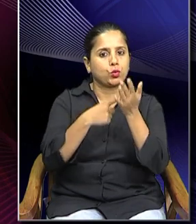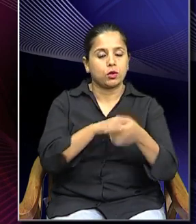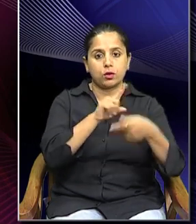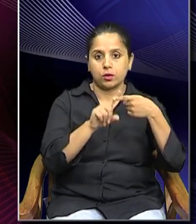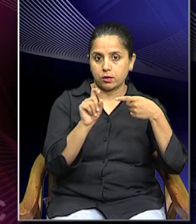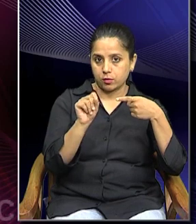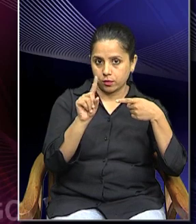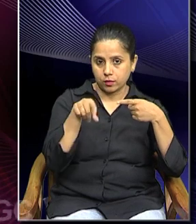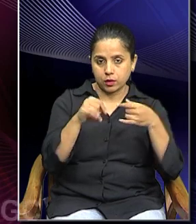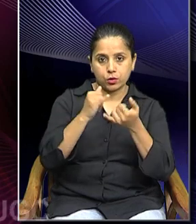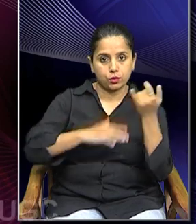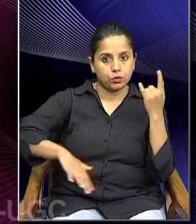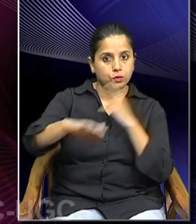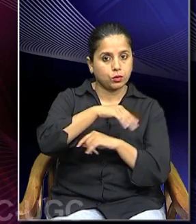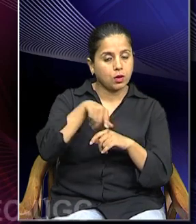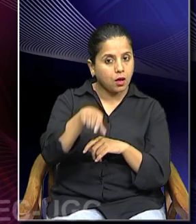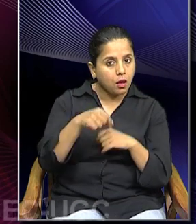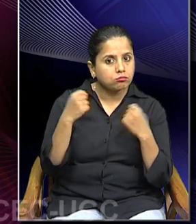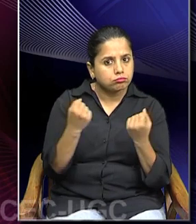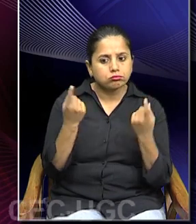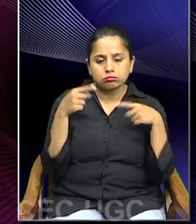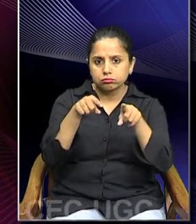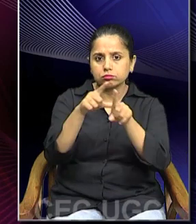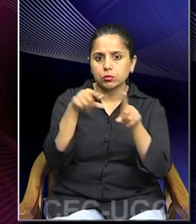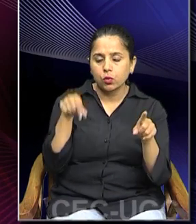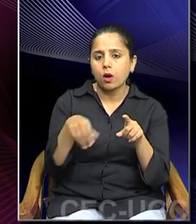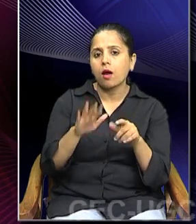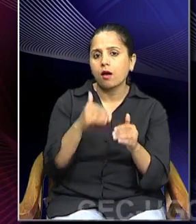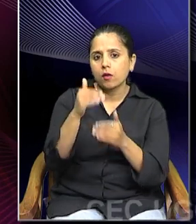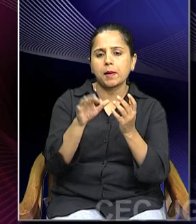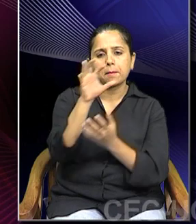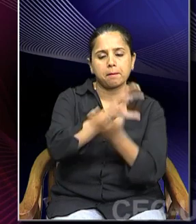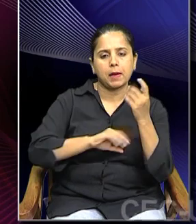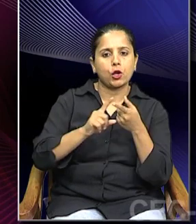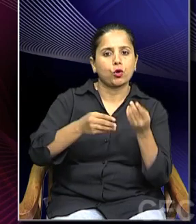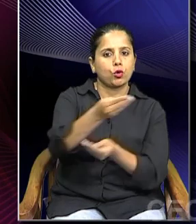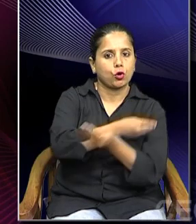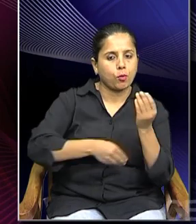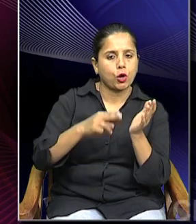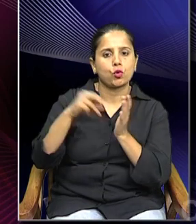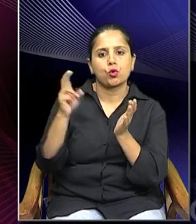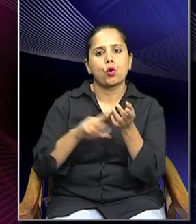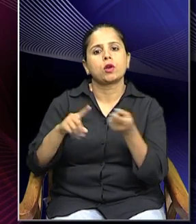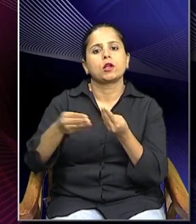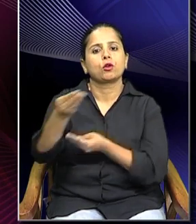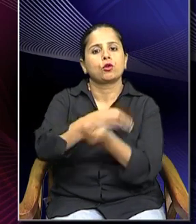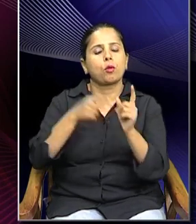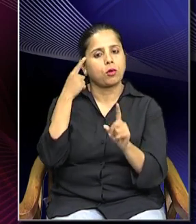one, social actors simultaneously pursue a mix of economic and non-economic